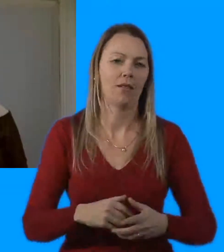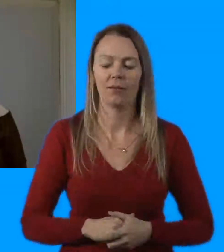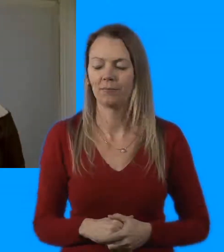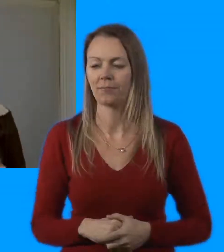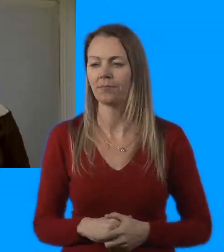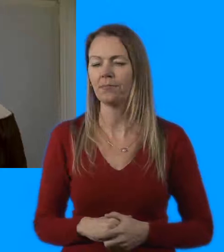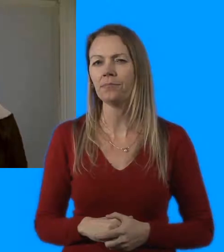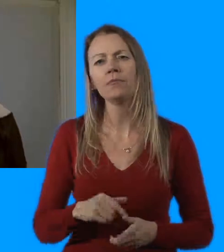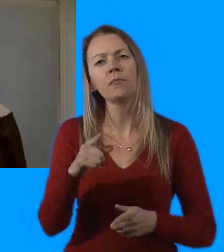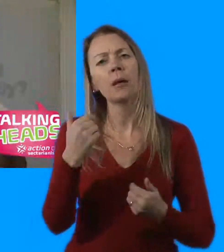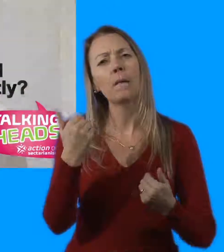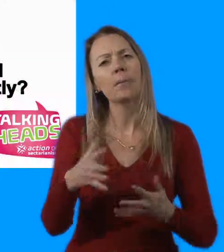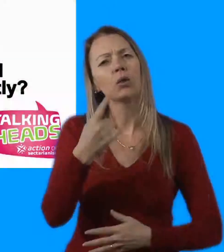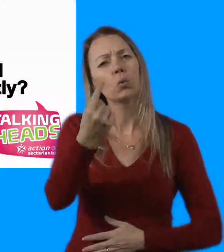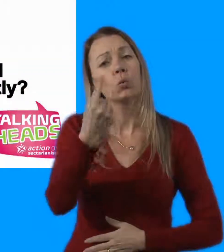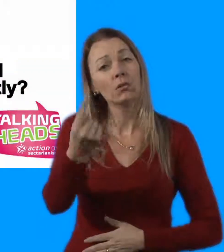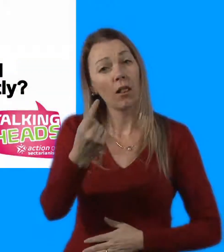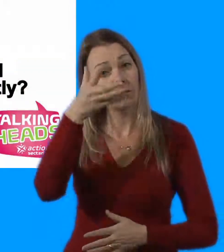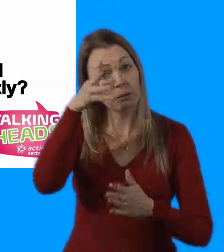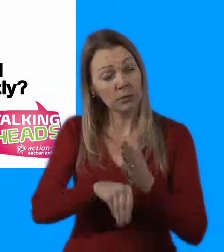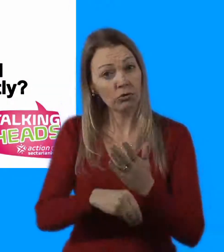because that would be ideal, but it wouldn't.